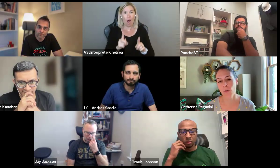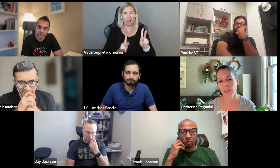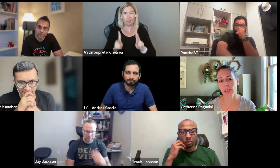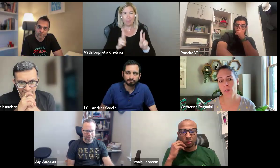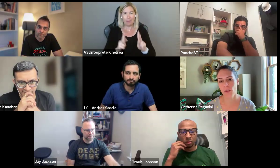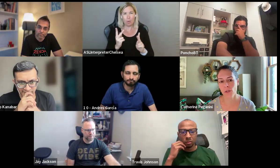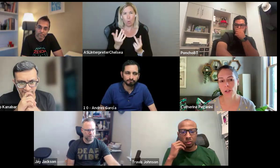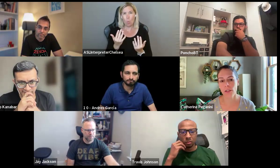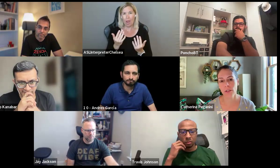for the keynotes to start.